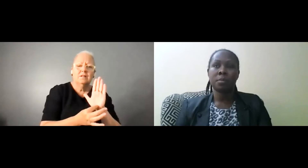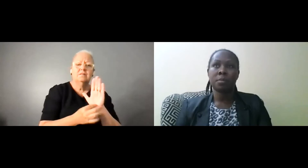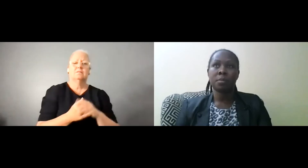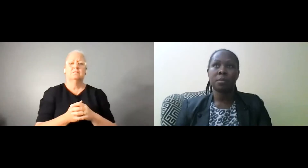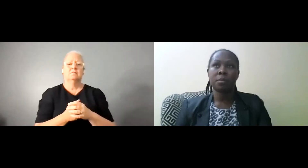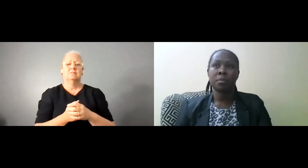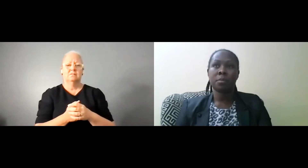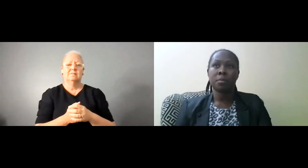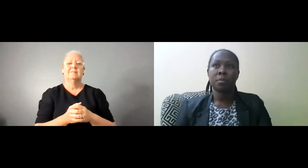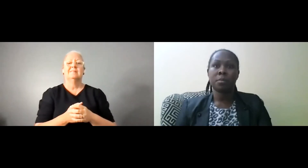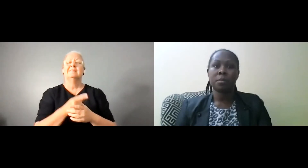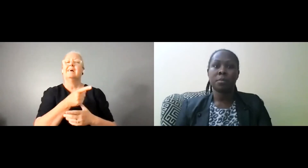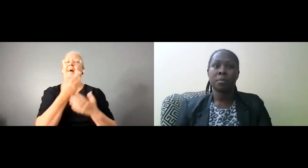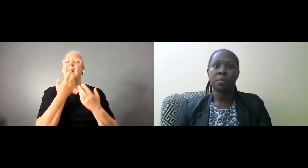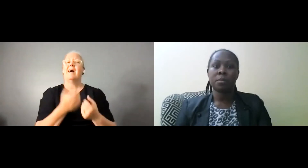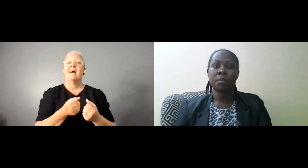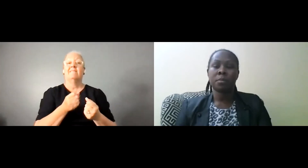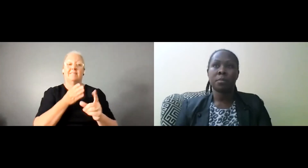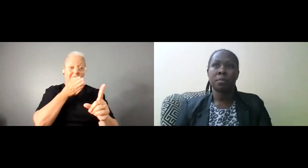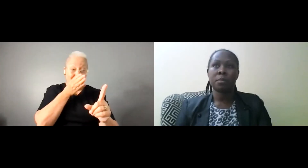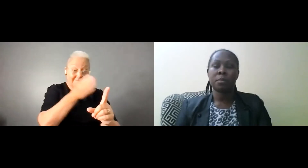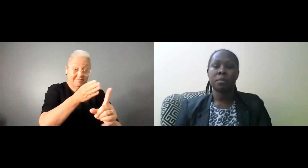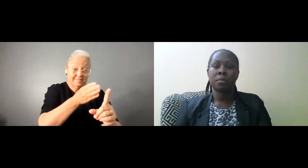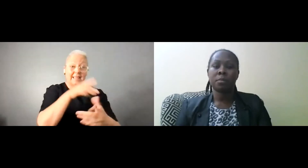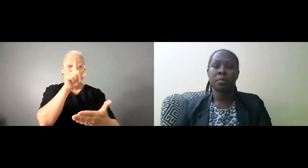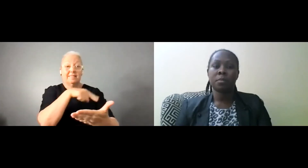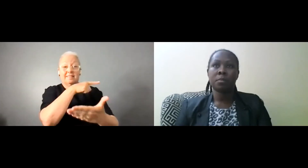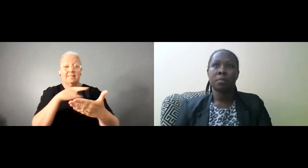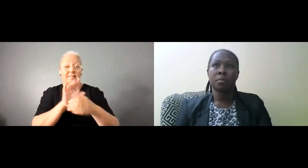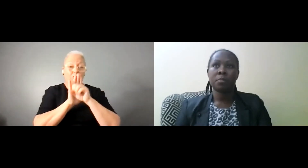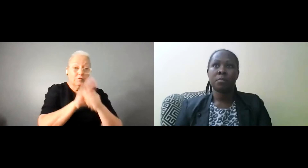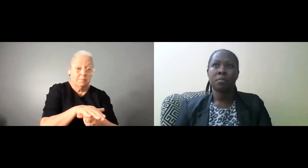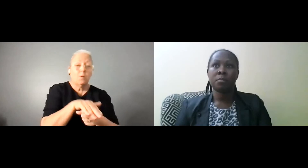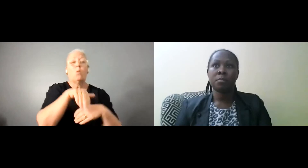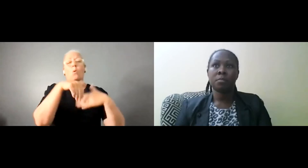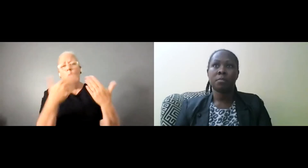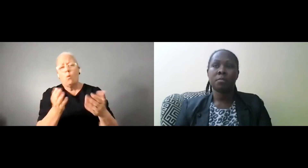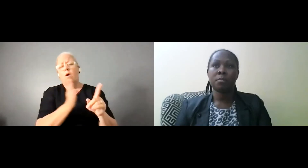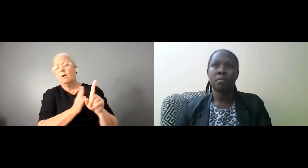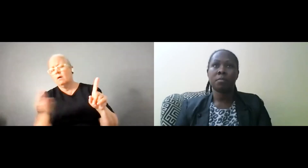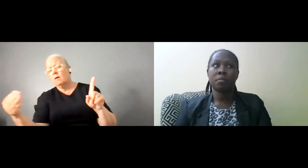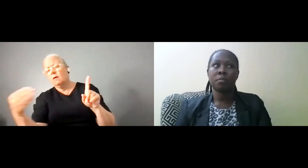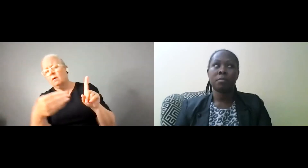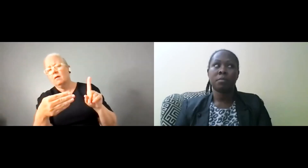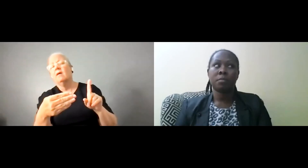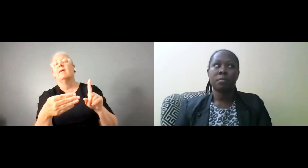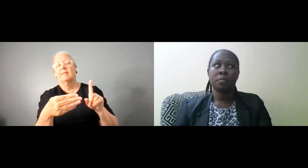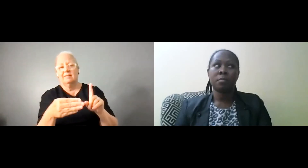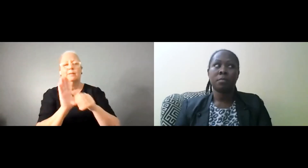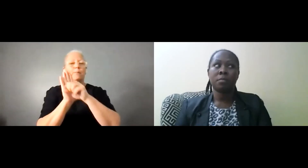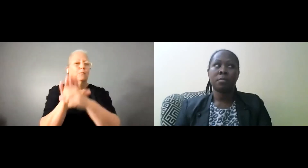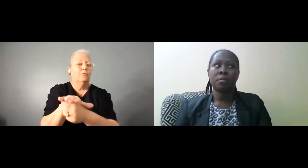For example, when we are just talking about the political participation, the